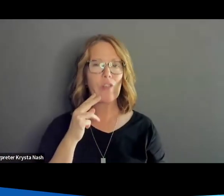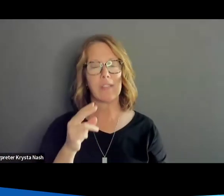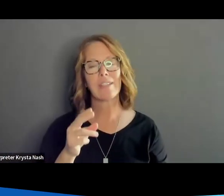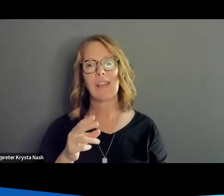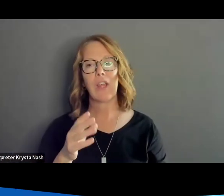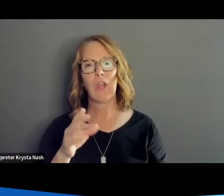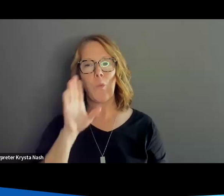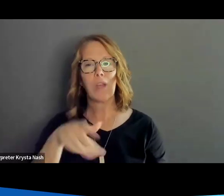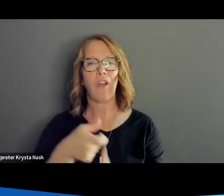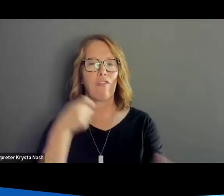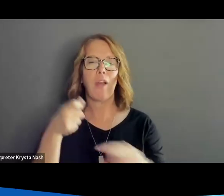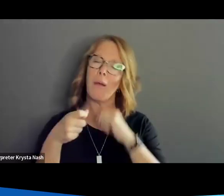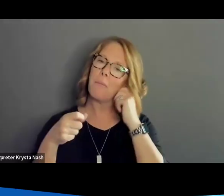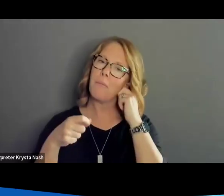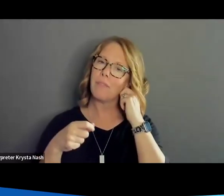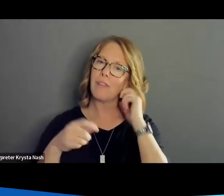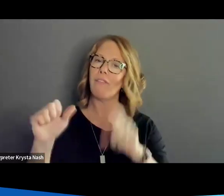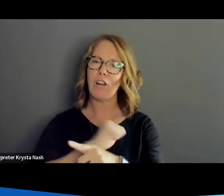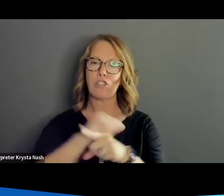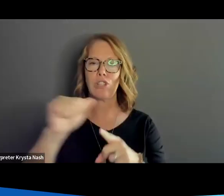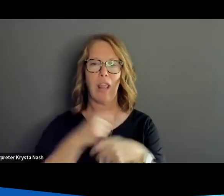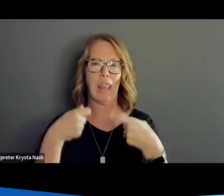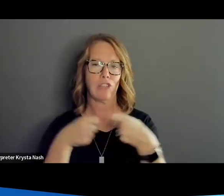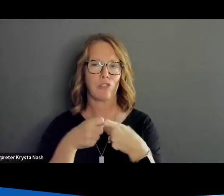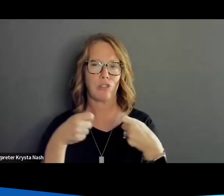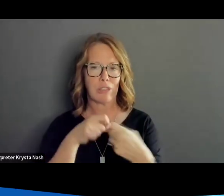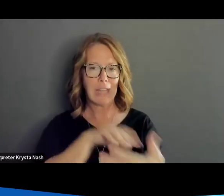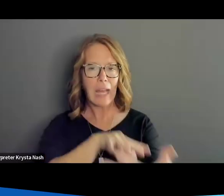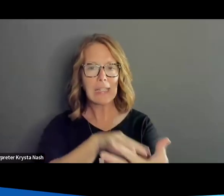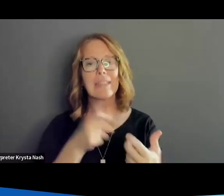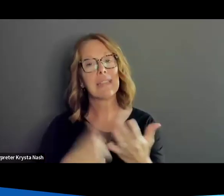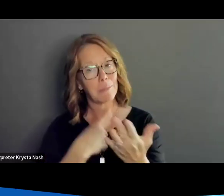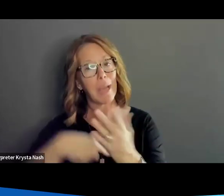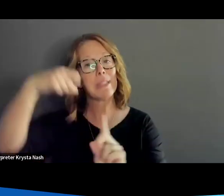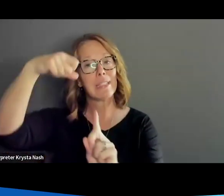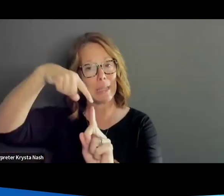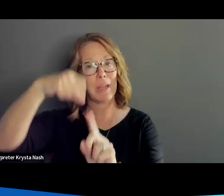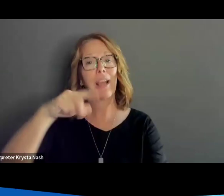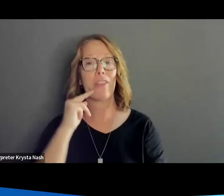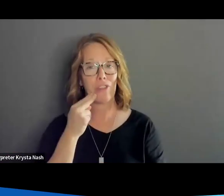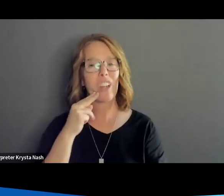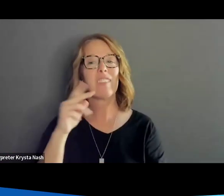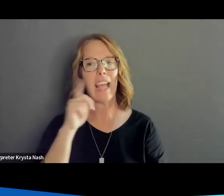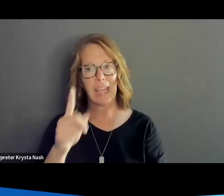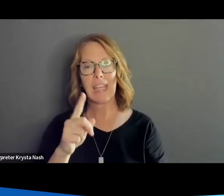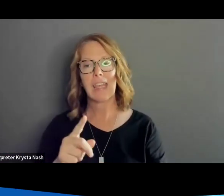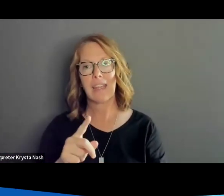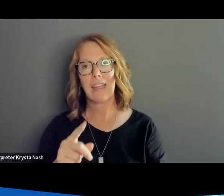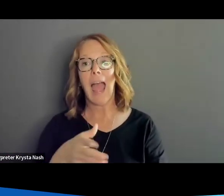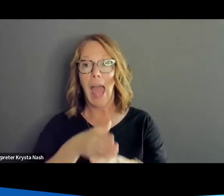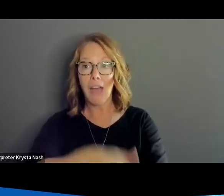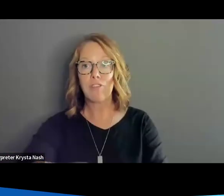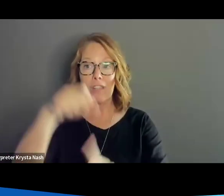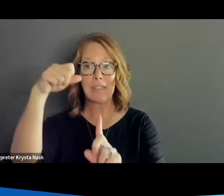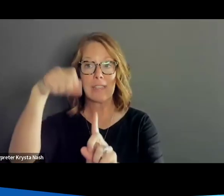functional electrical stimulation studies, sometimes stimulating these nerves, there's some carryover, and people after the stimulation has